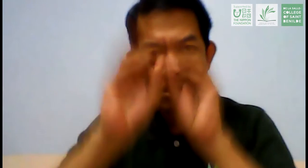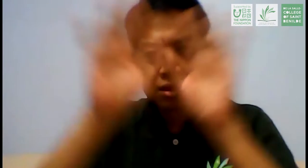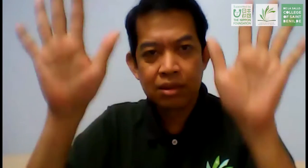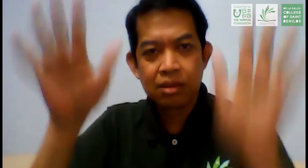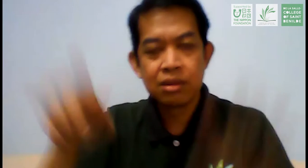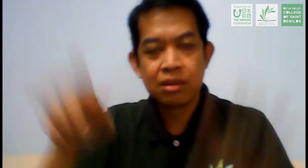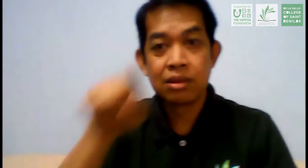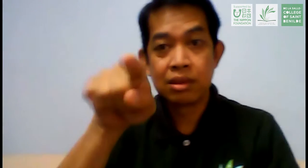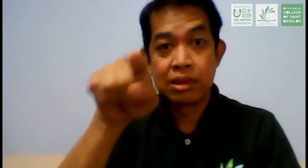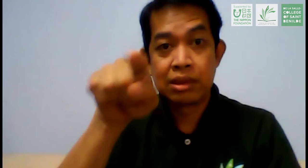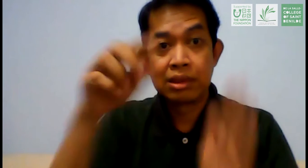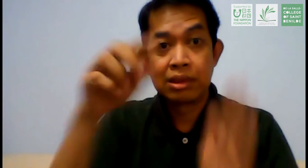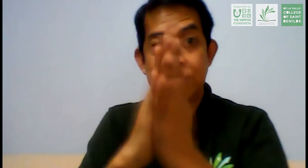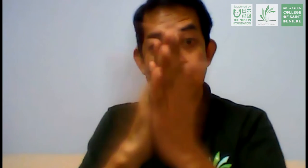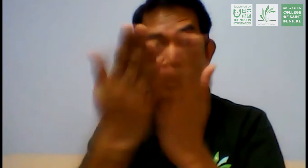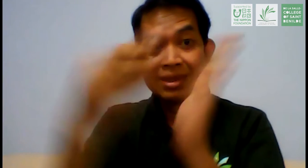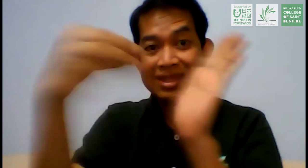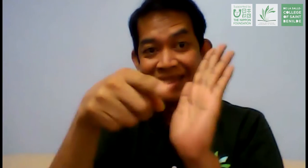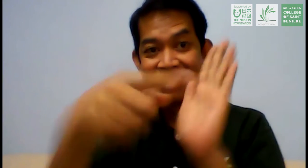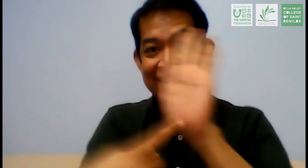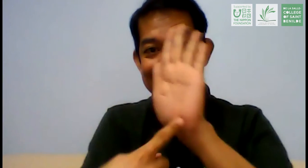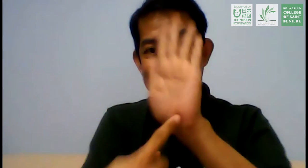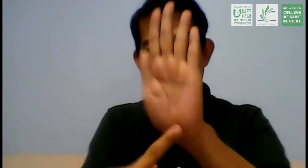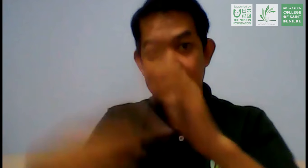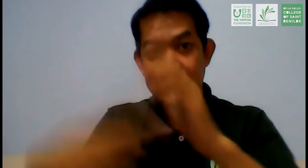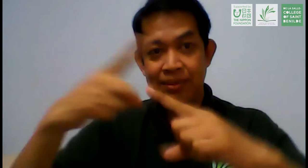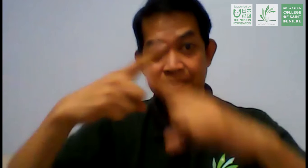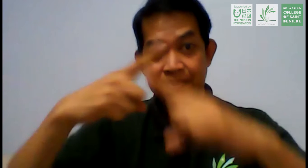I have a question as well that needs clarification.